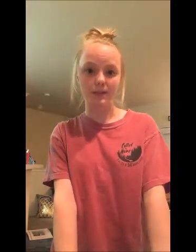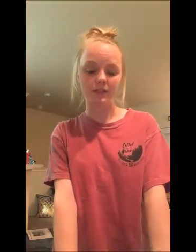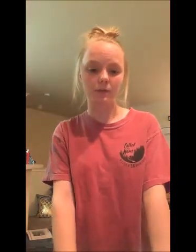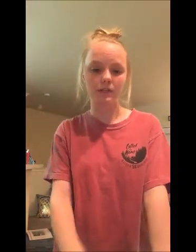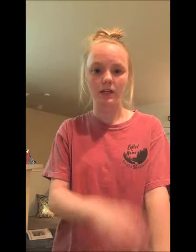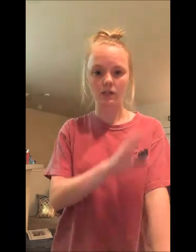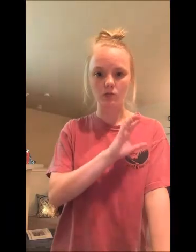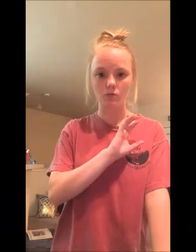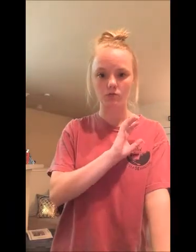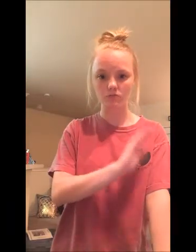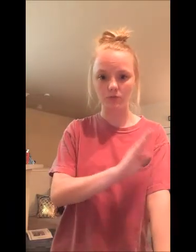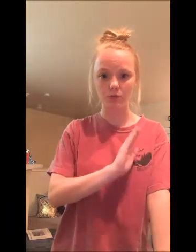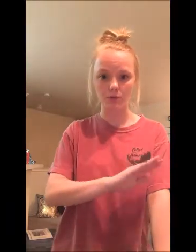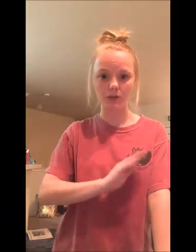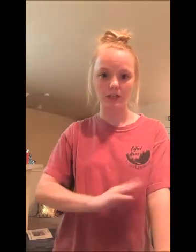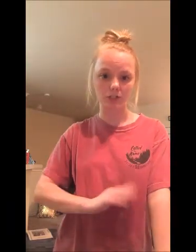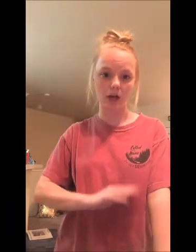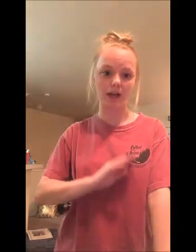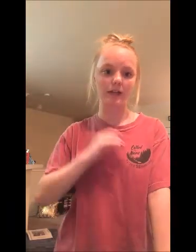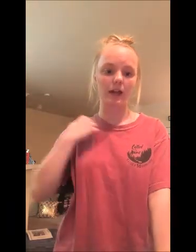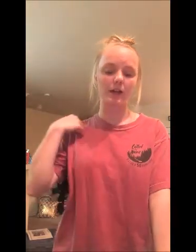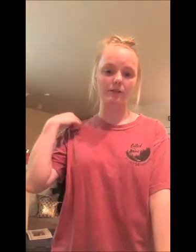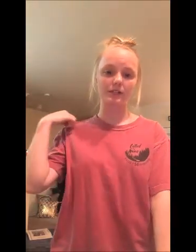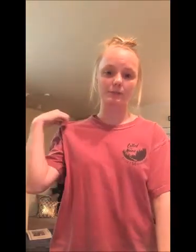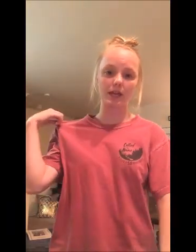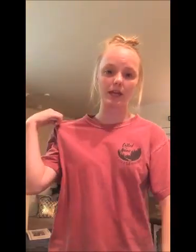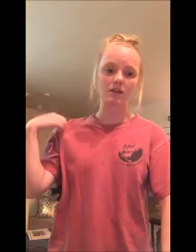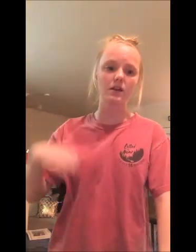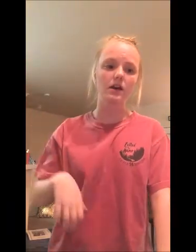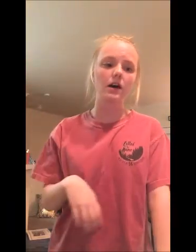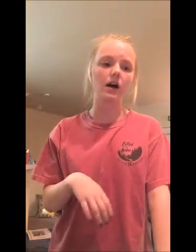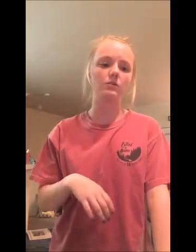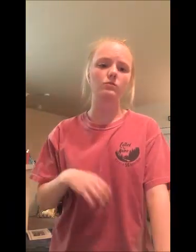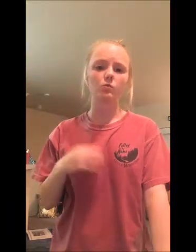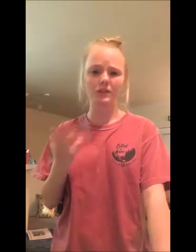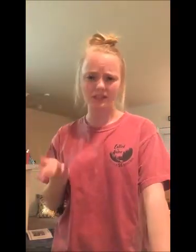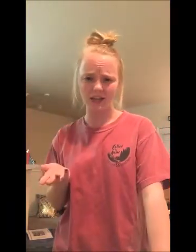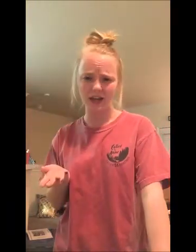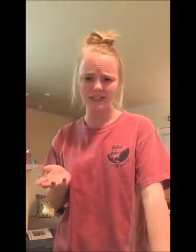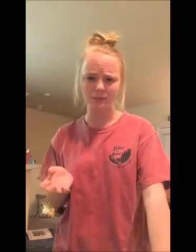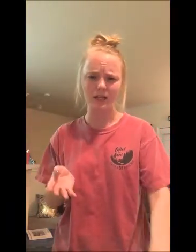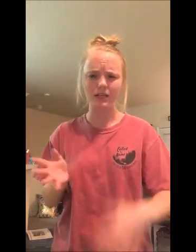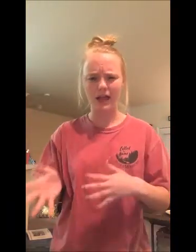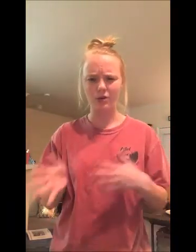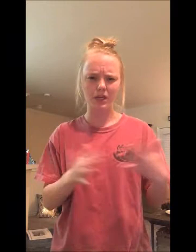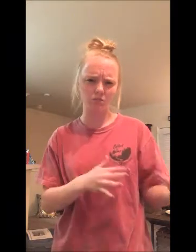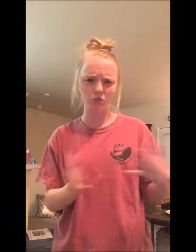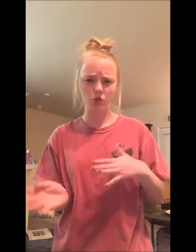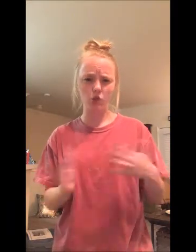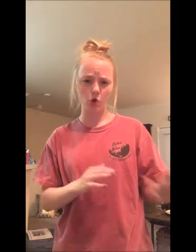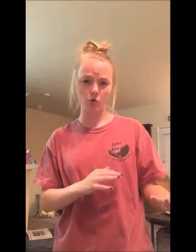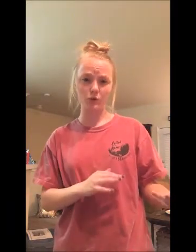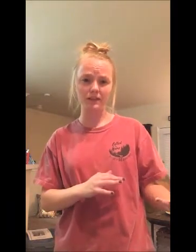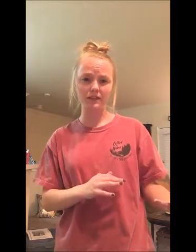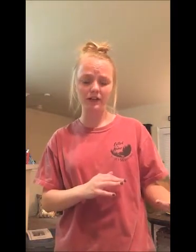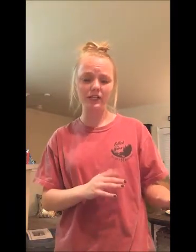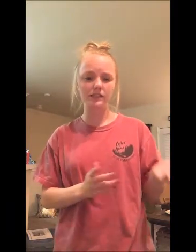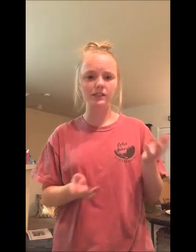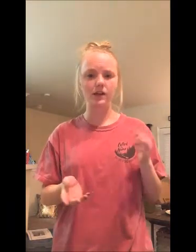is I'm going to take you through each line and kind of explain what the signs mean and how they go with the lyrics,